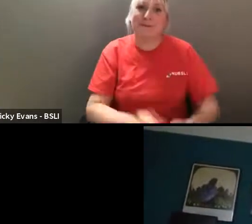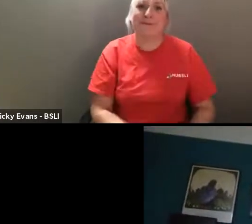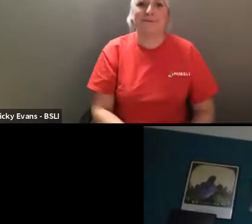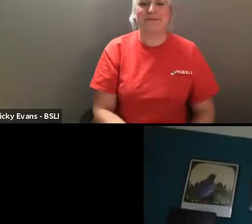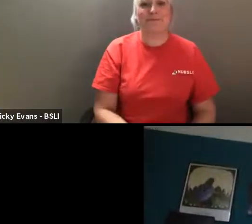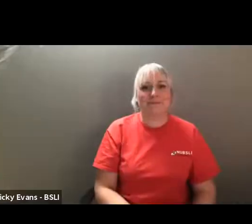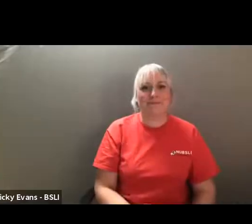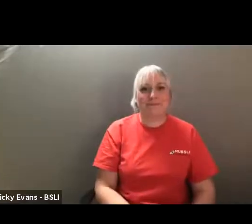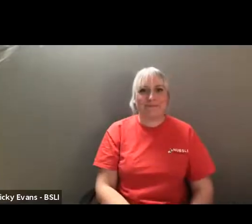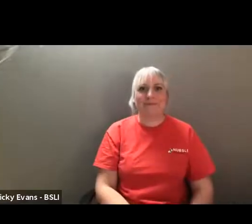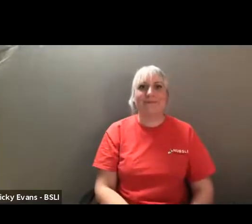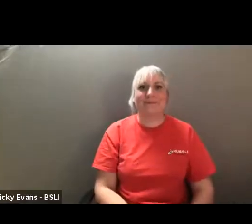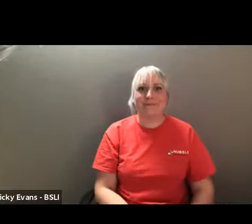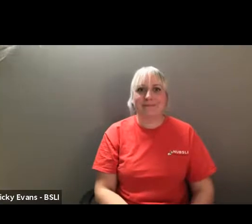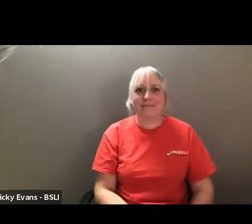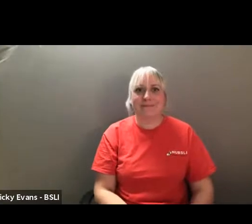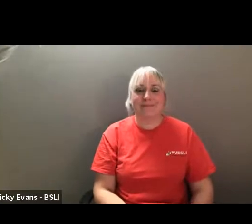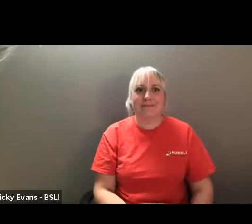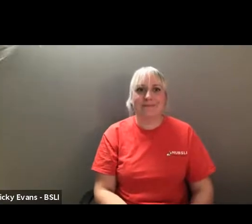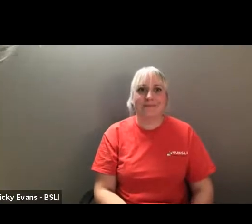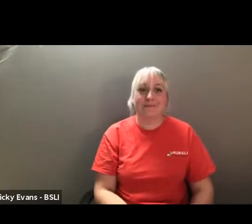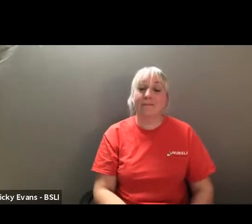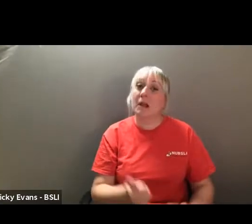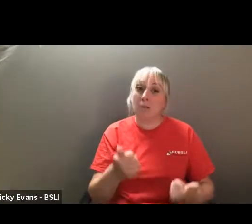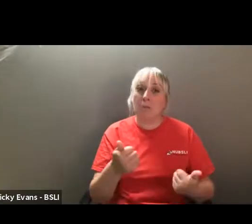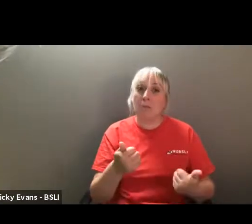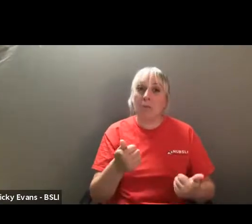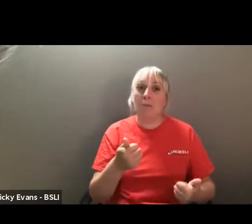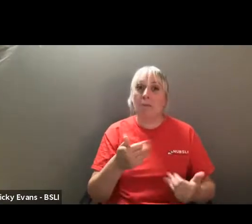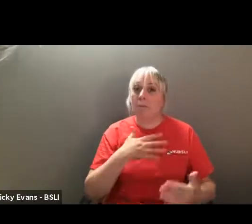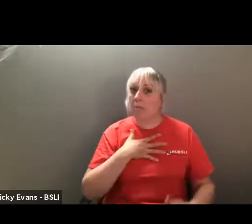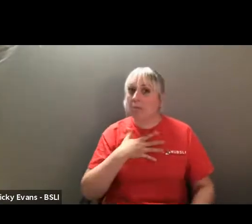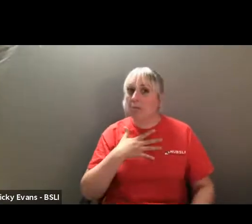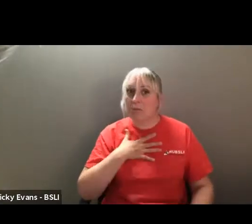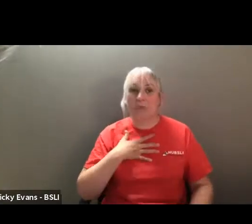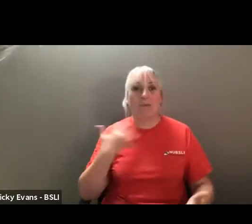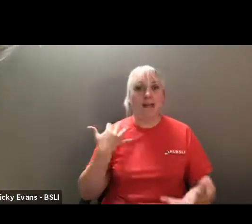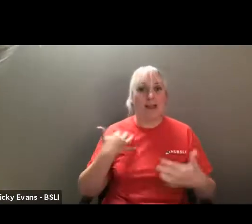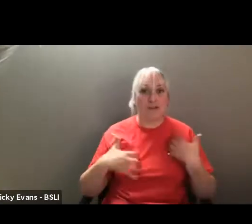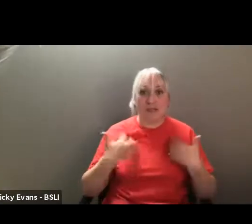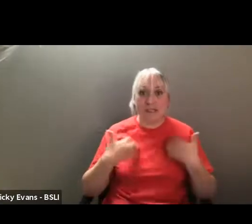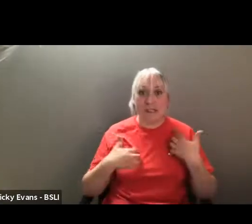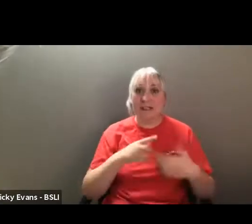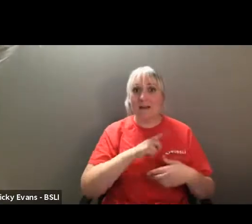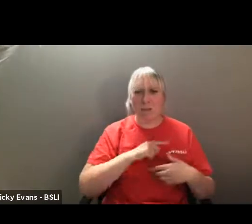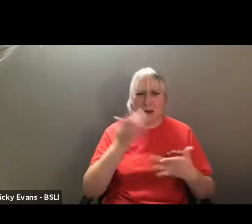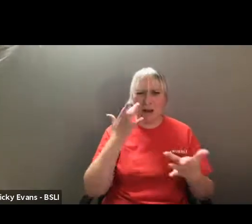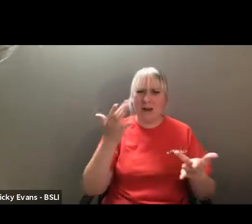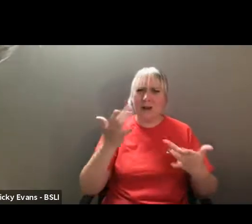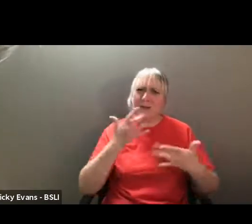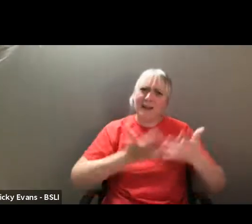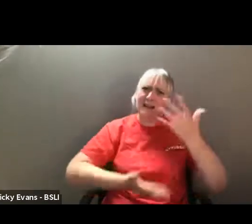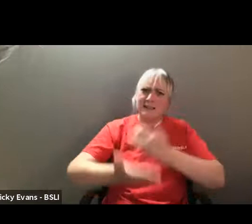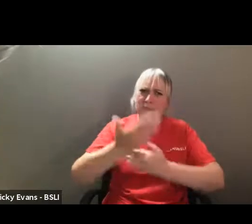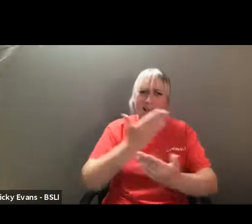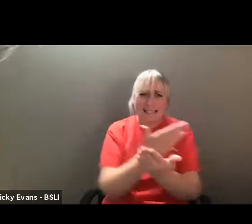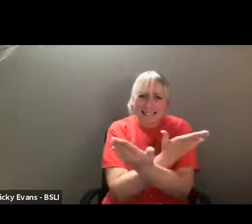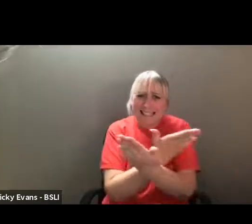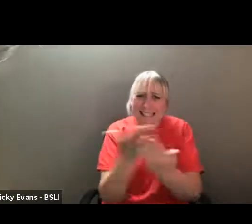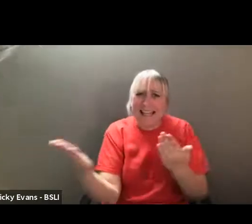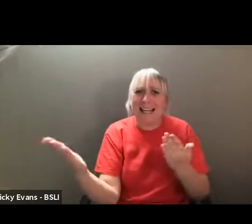Bill. Well, I mean, that's really interesting. I mean, it really points out and points up very clearly the real and